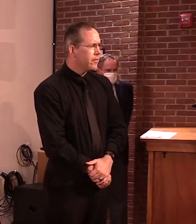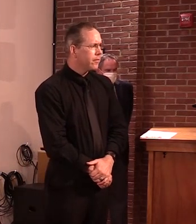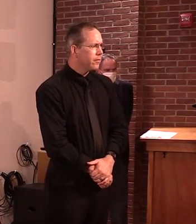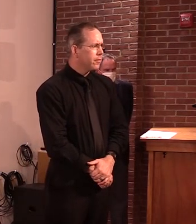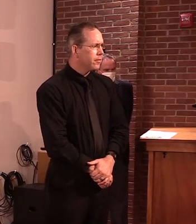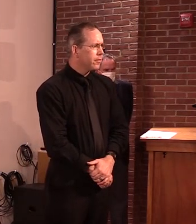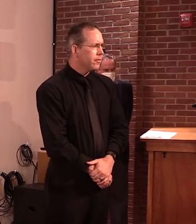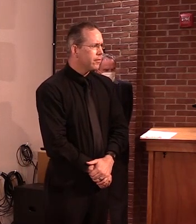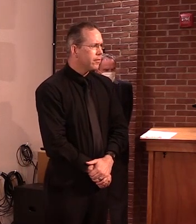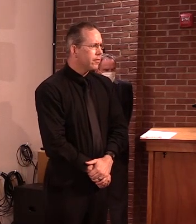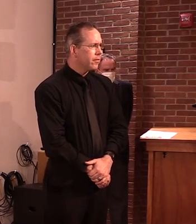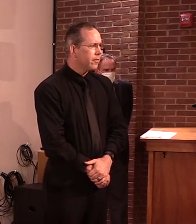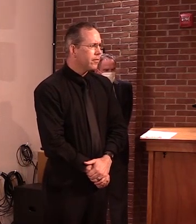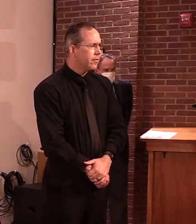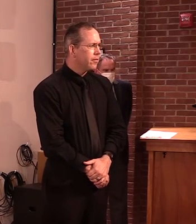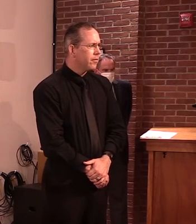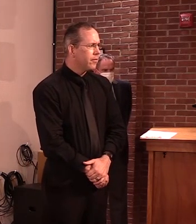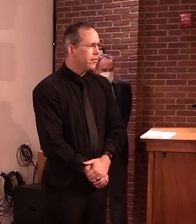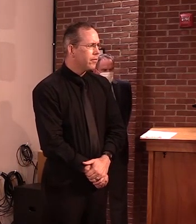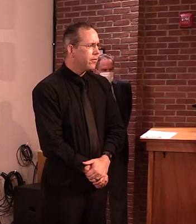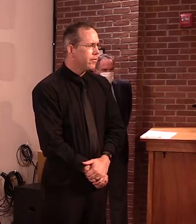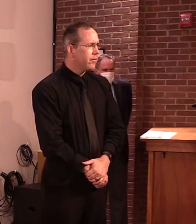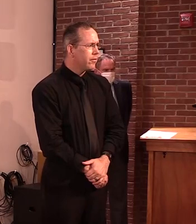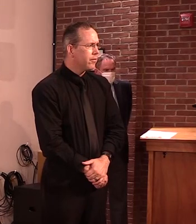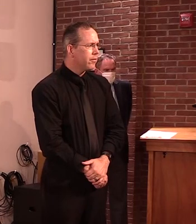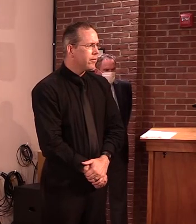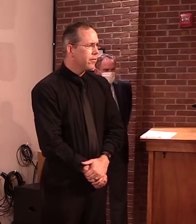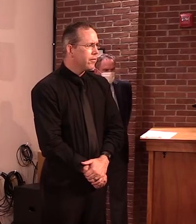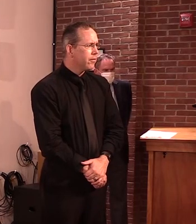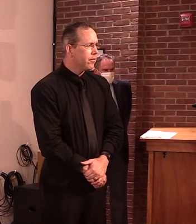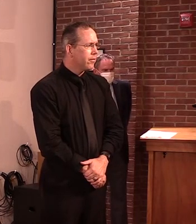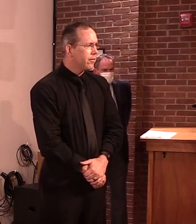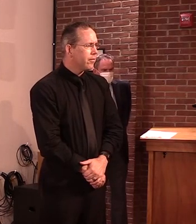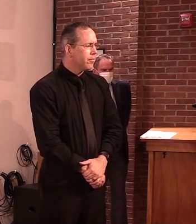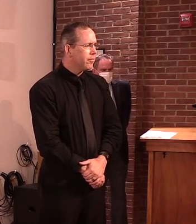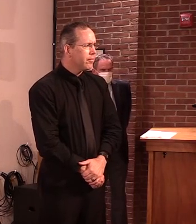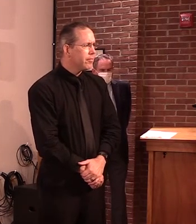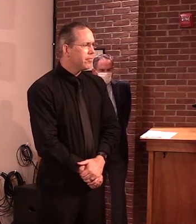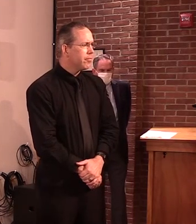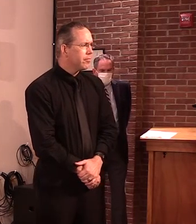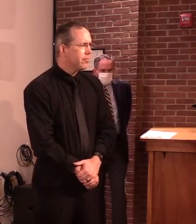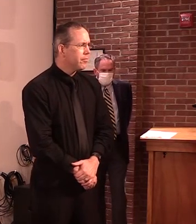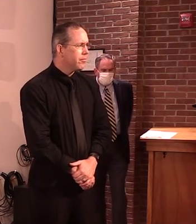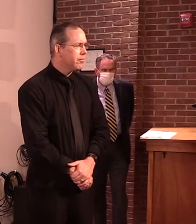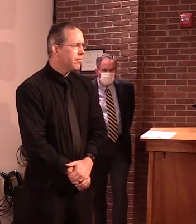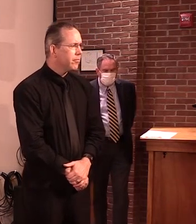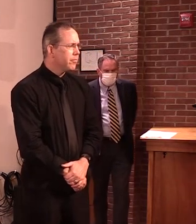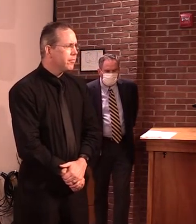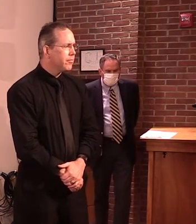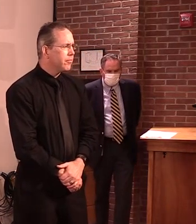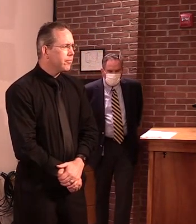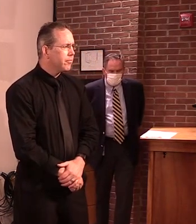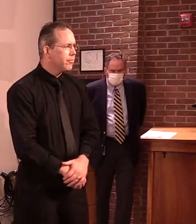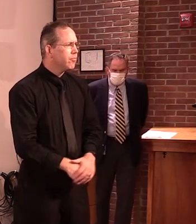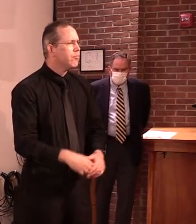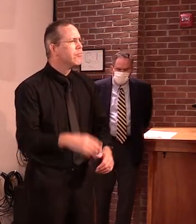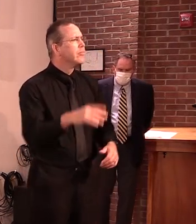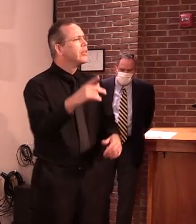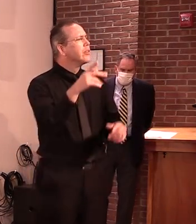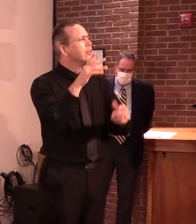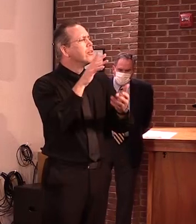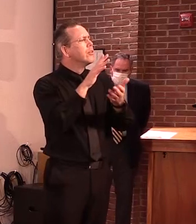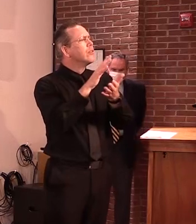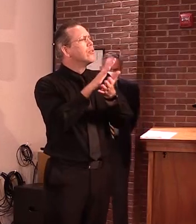enough guidance for reopening schools. So what is your response to the criticism that school